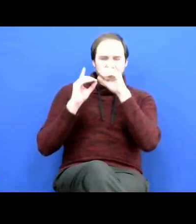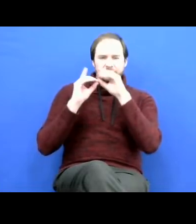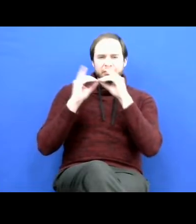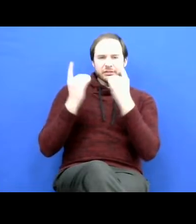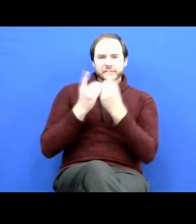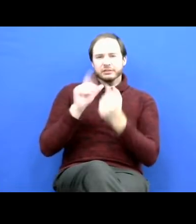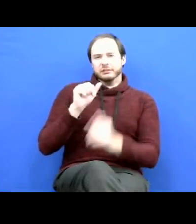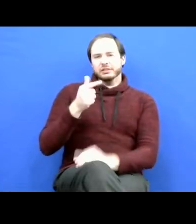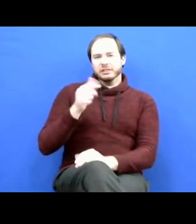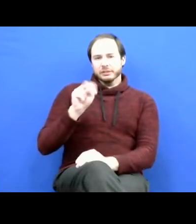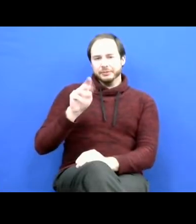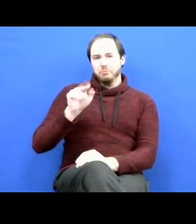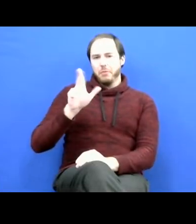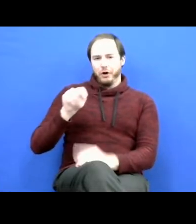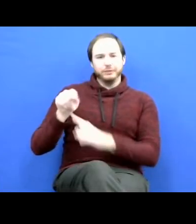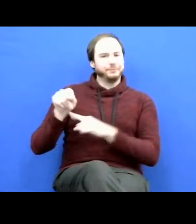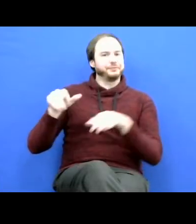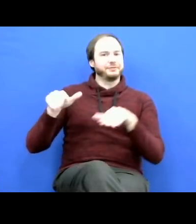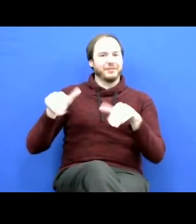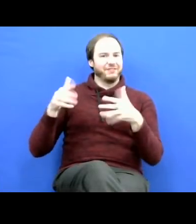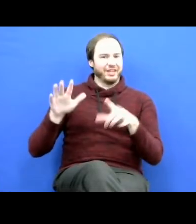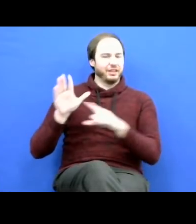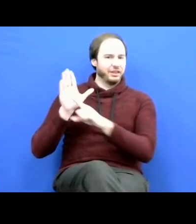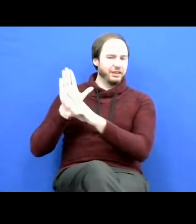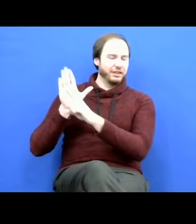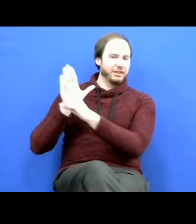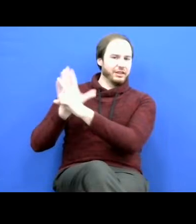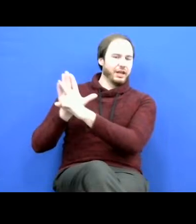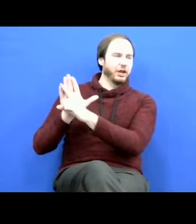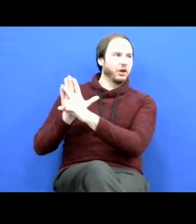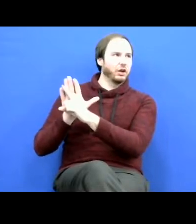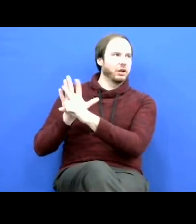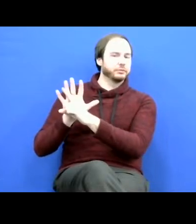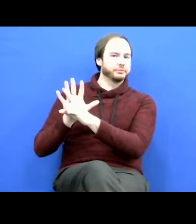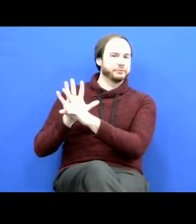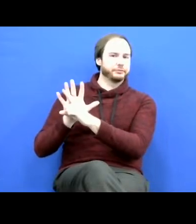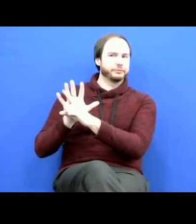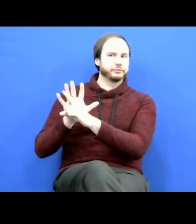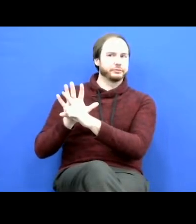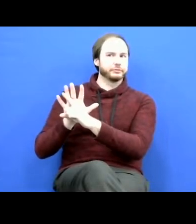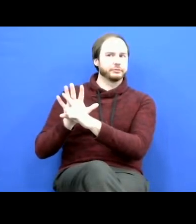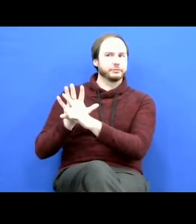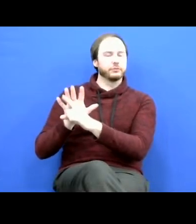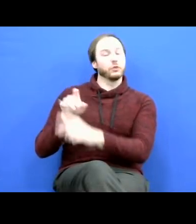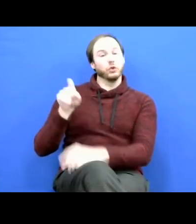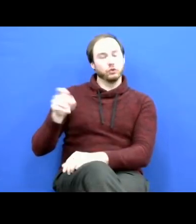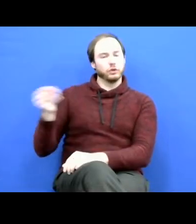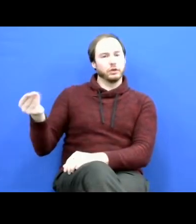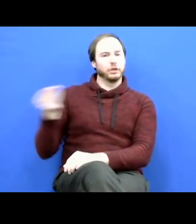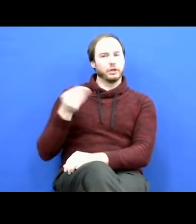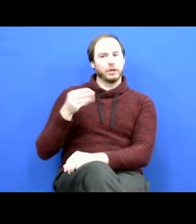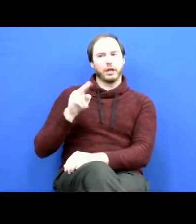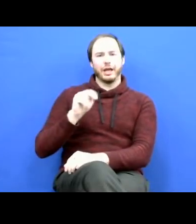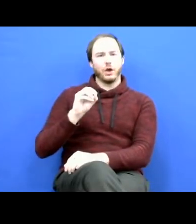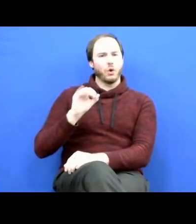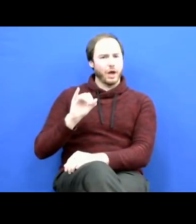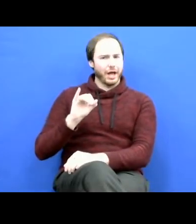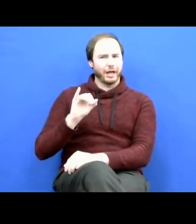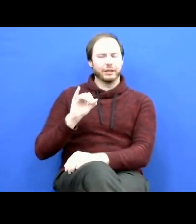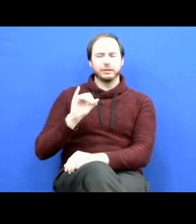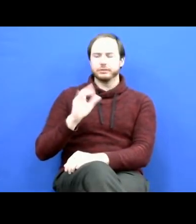Markets had not finished their date has run that we should have had the NOI